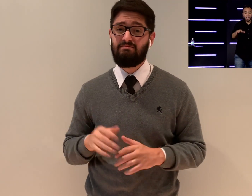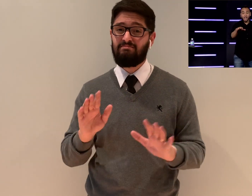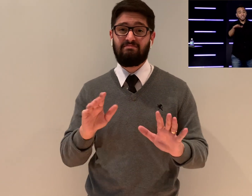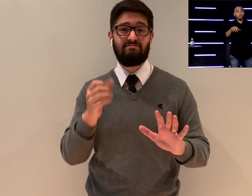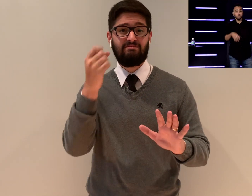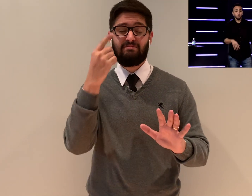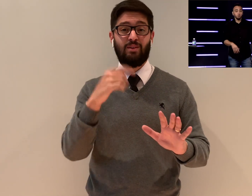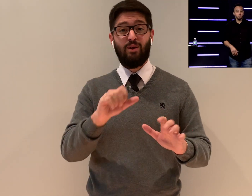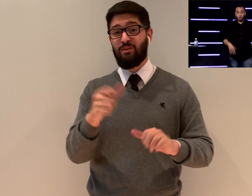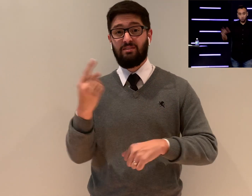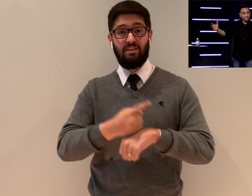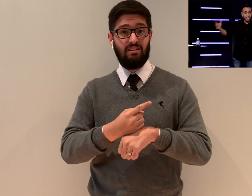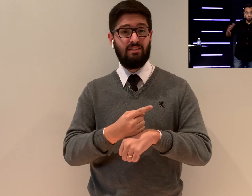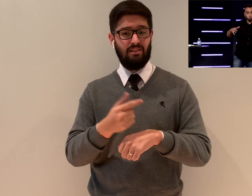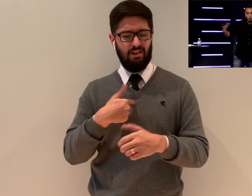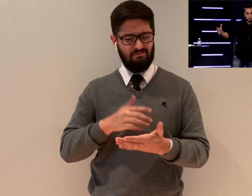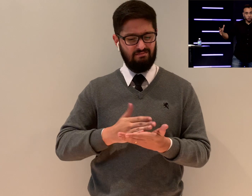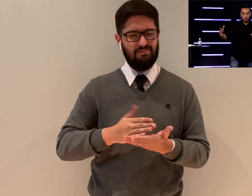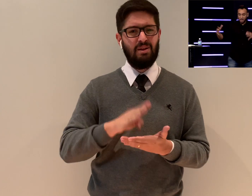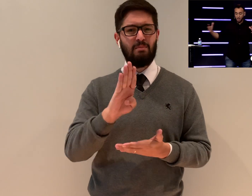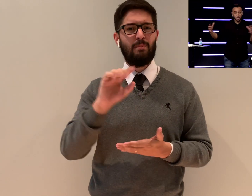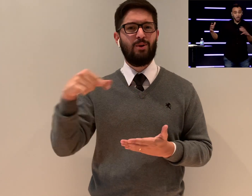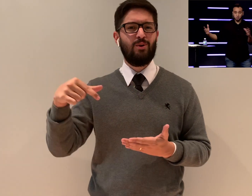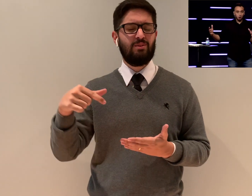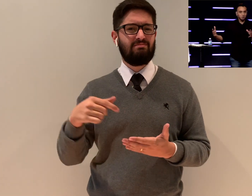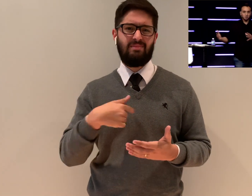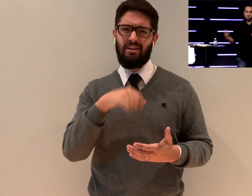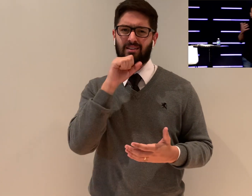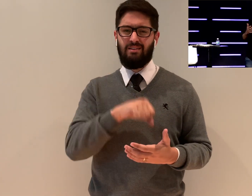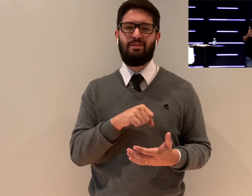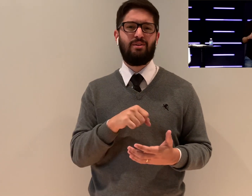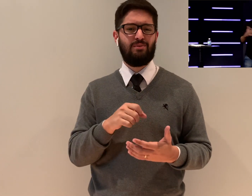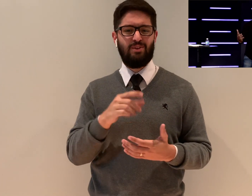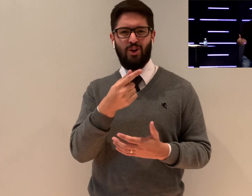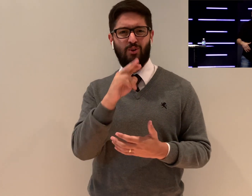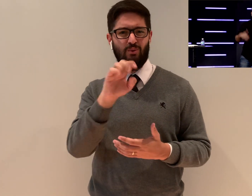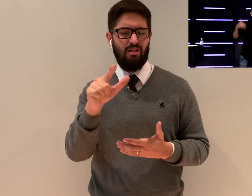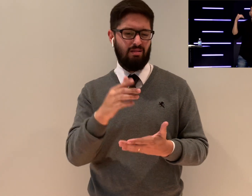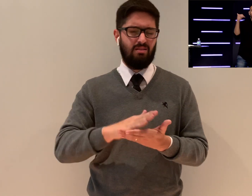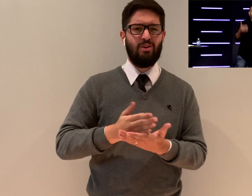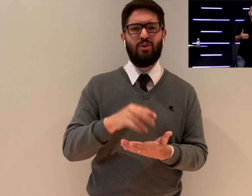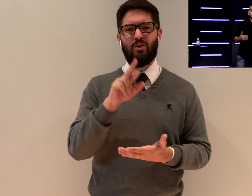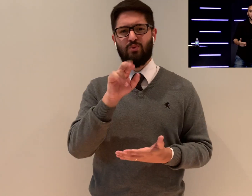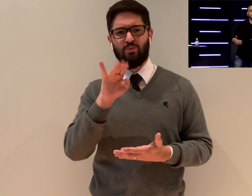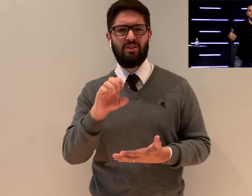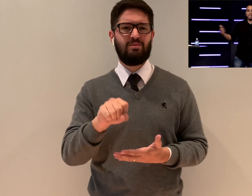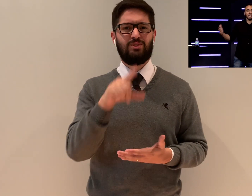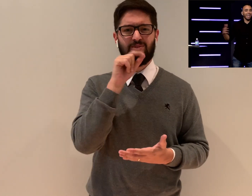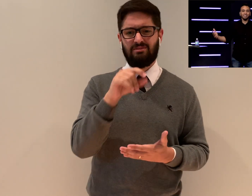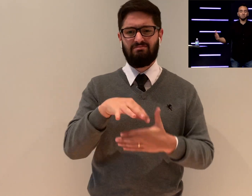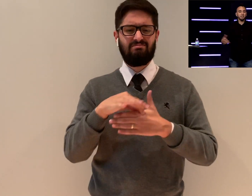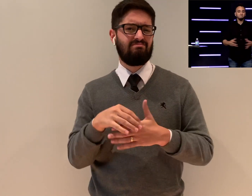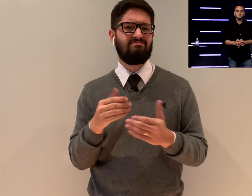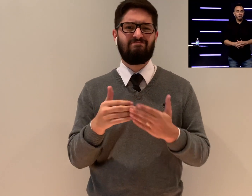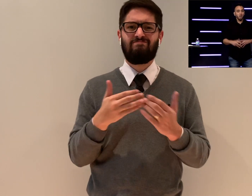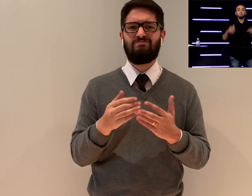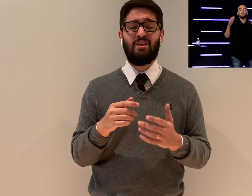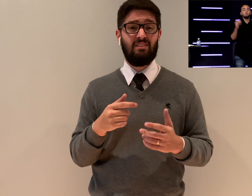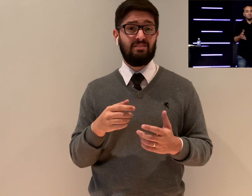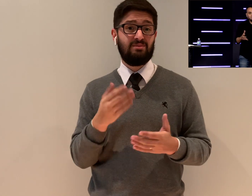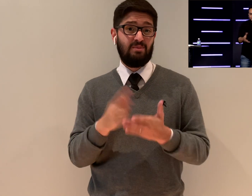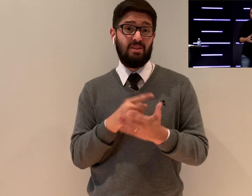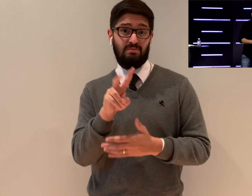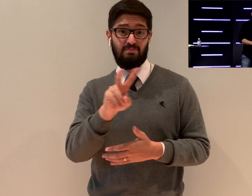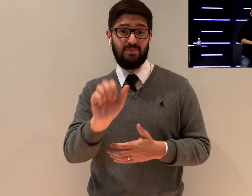Hey, I get you. The other day I was barbecuing. I love to barbecue. If you know me, I love to grill. I grill ribs, chicken, steak, anything. I even